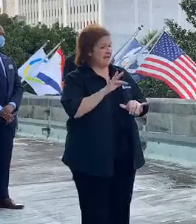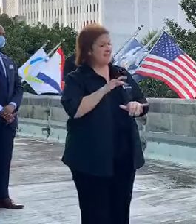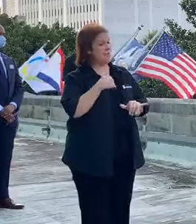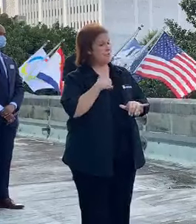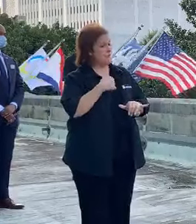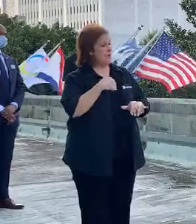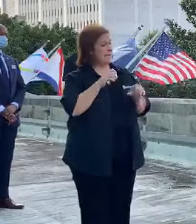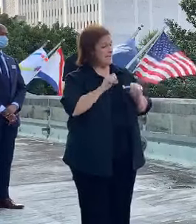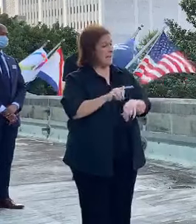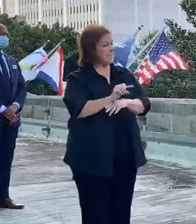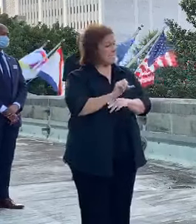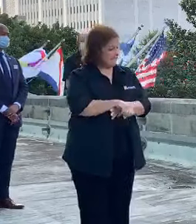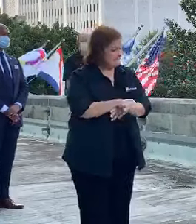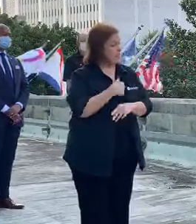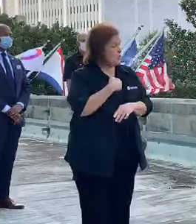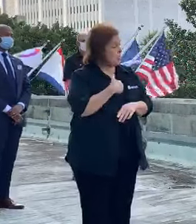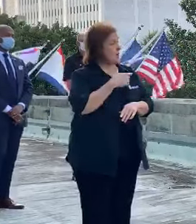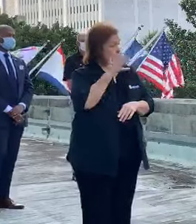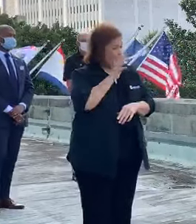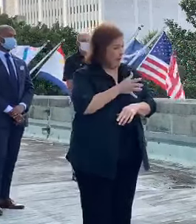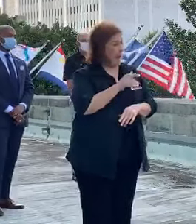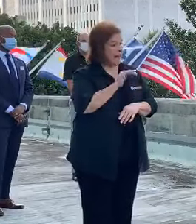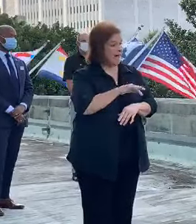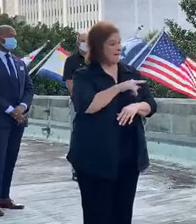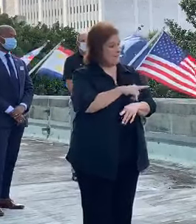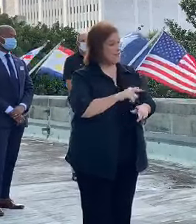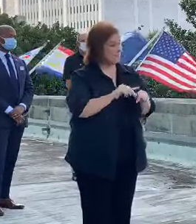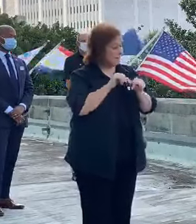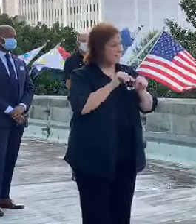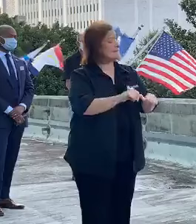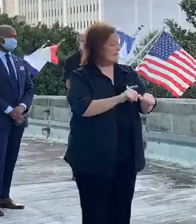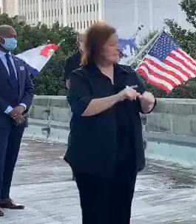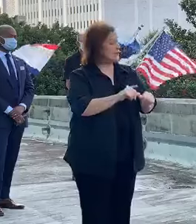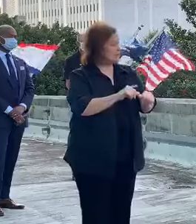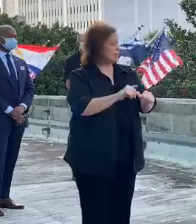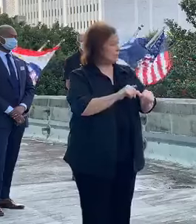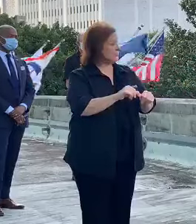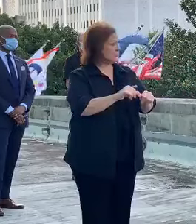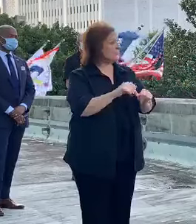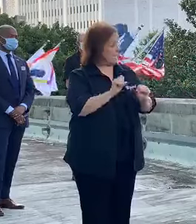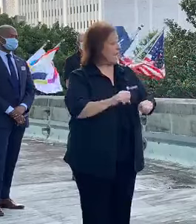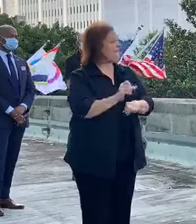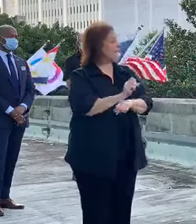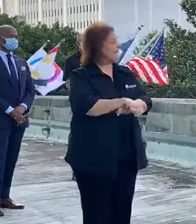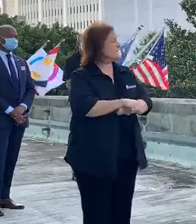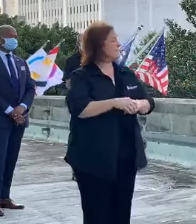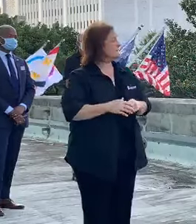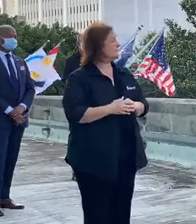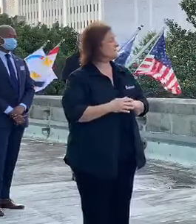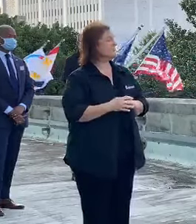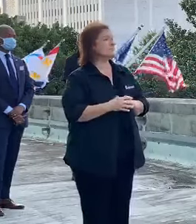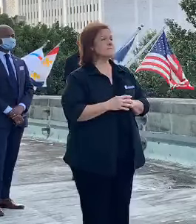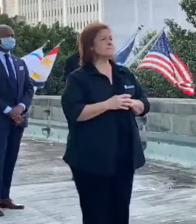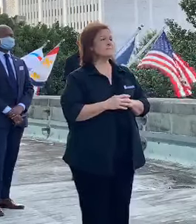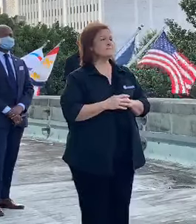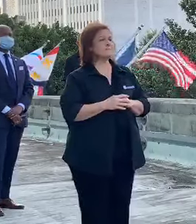we will, if we continue to do what we've demonstrated can be done. Washington